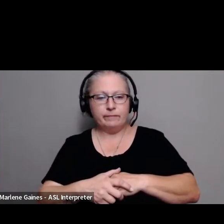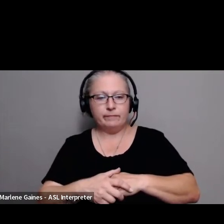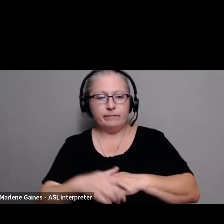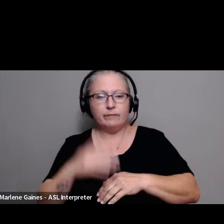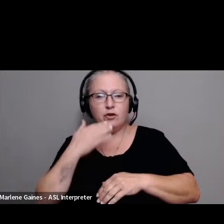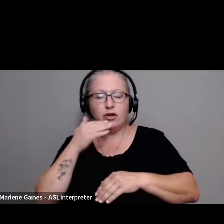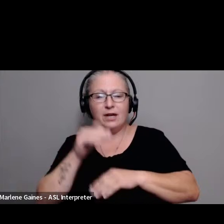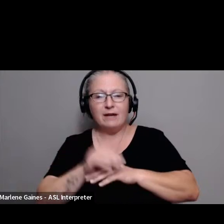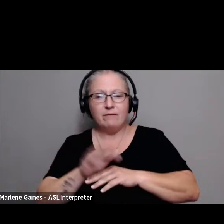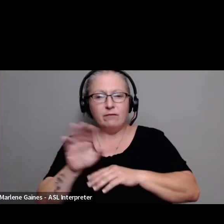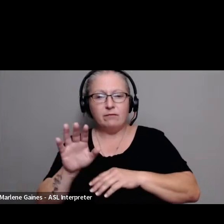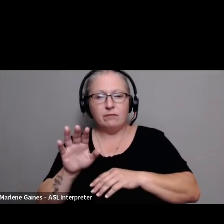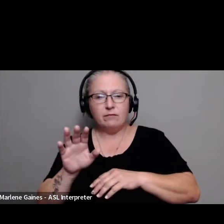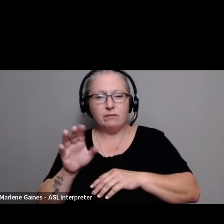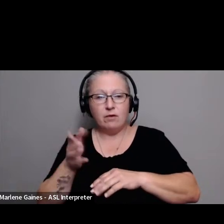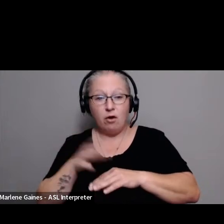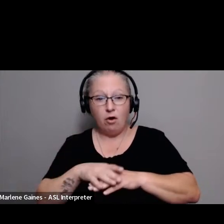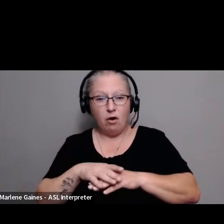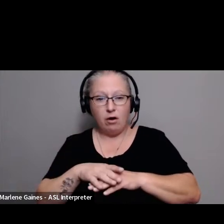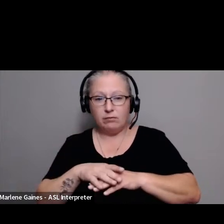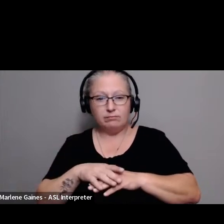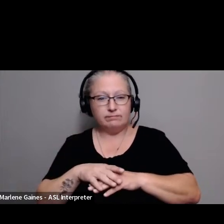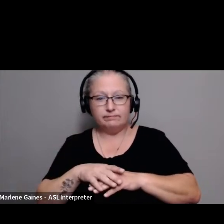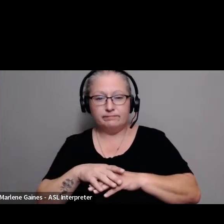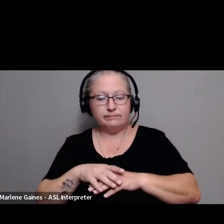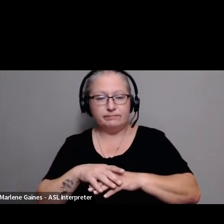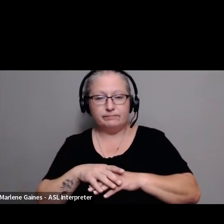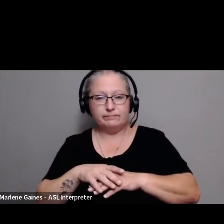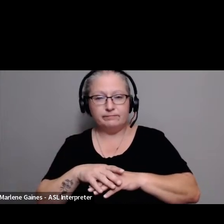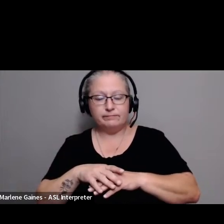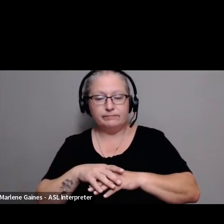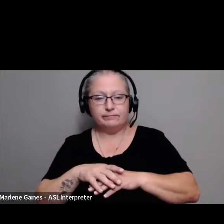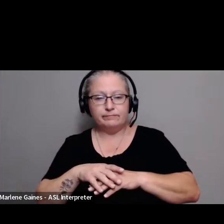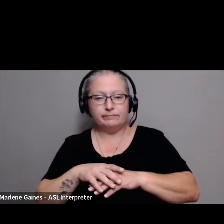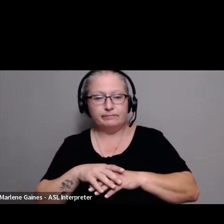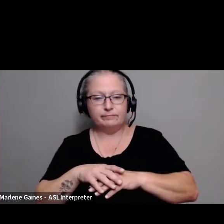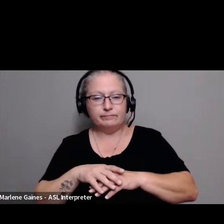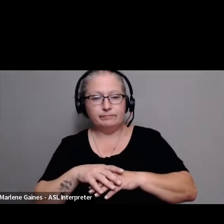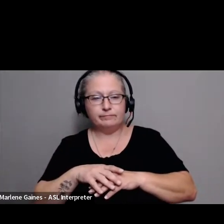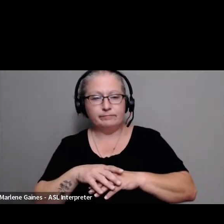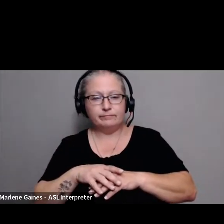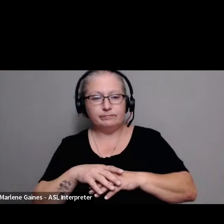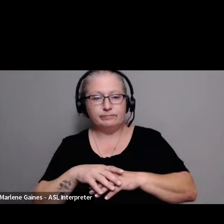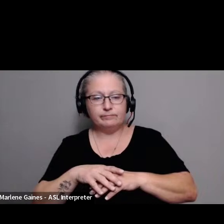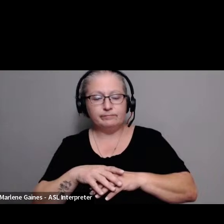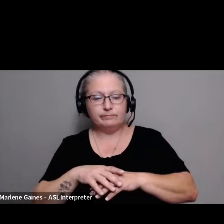Oh, go ahead and turn. Oh, yeah. Is it on? Shar, can you help her with the microphone?